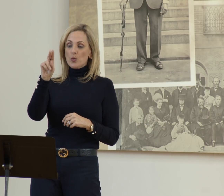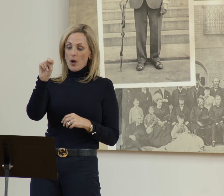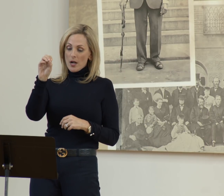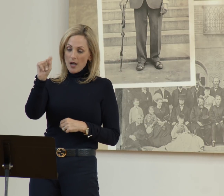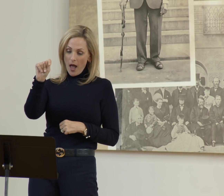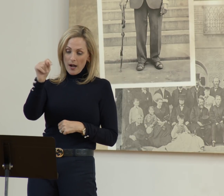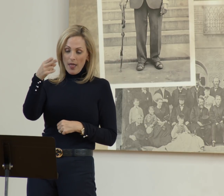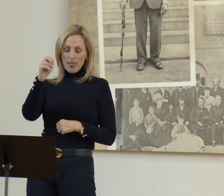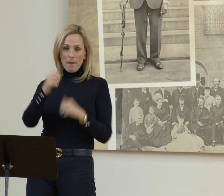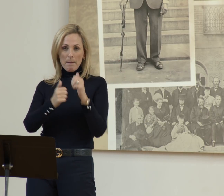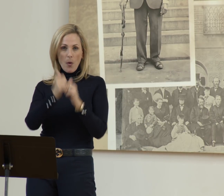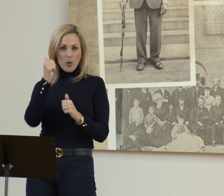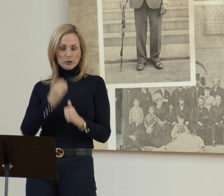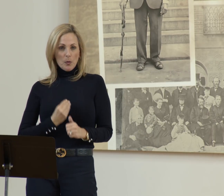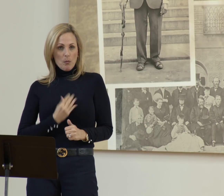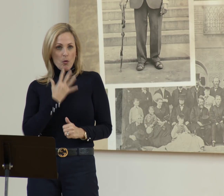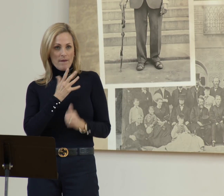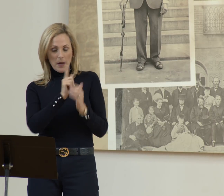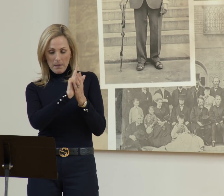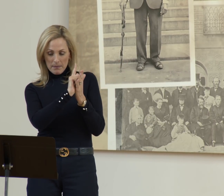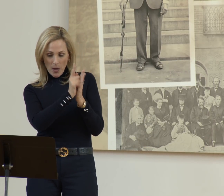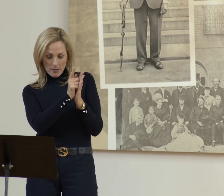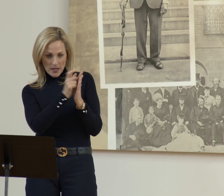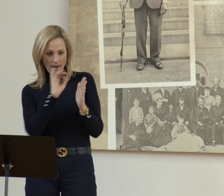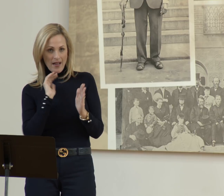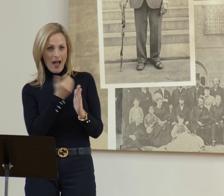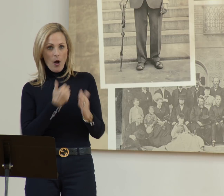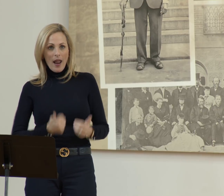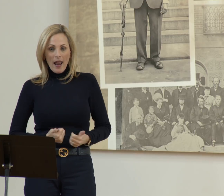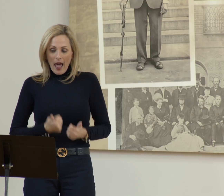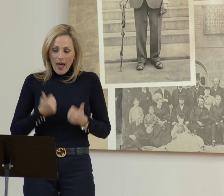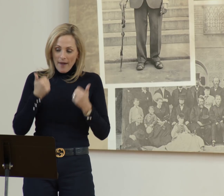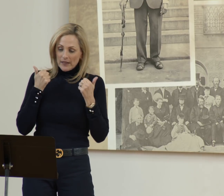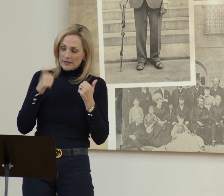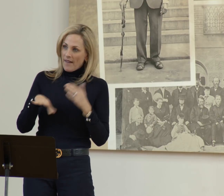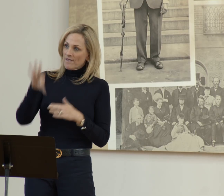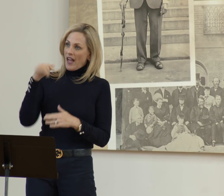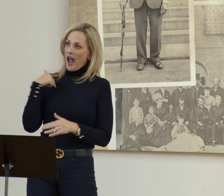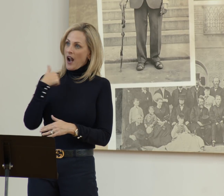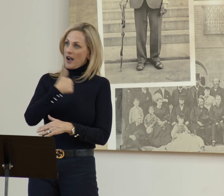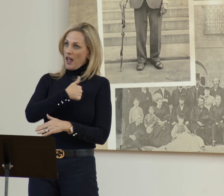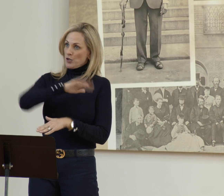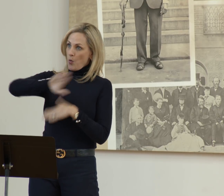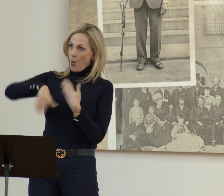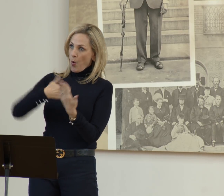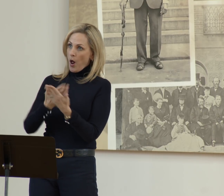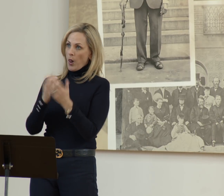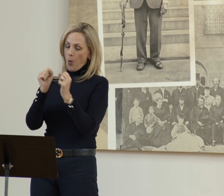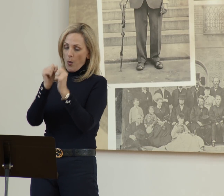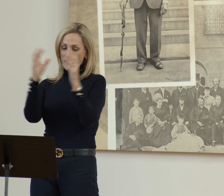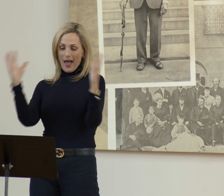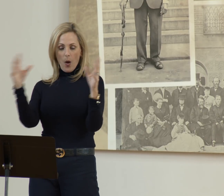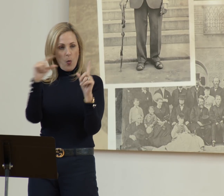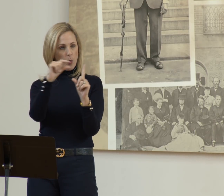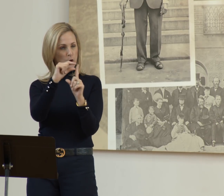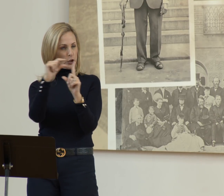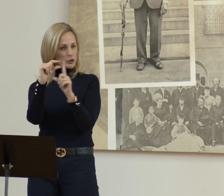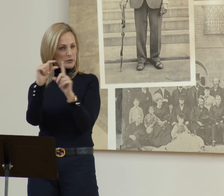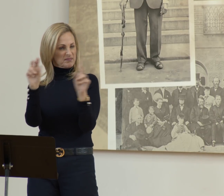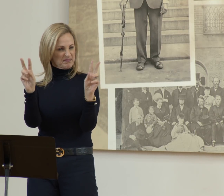I'd like to share a quote. "Do not the most moving moments of our lives find us without words?"